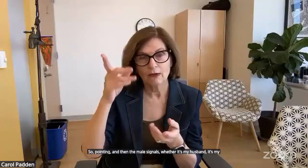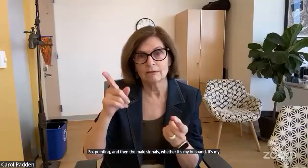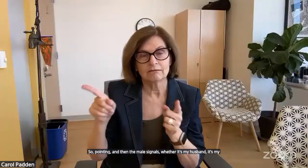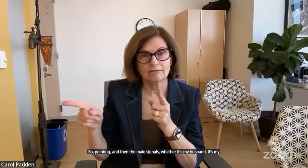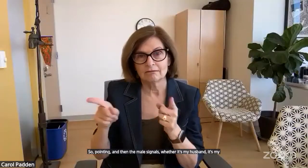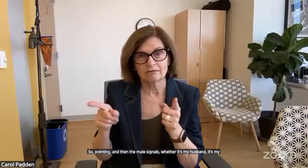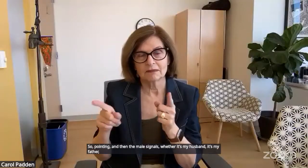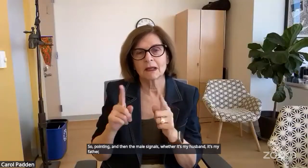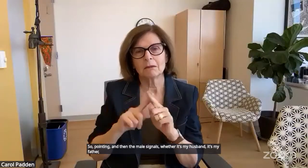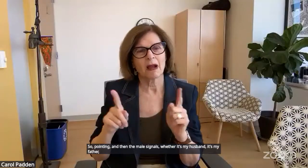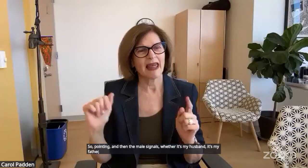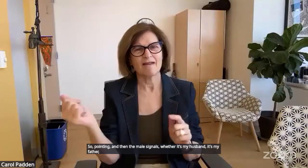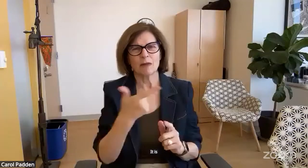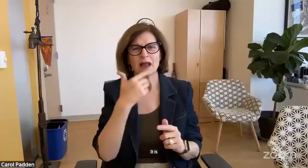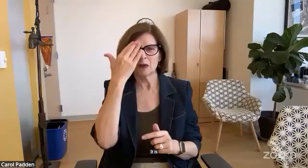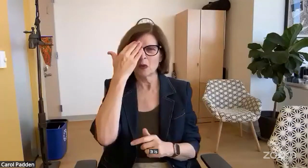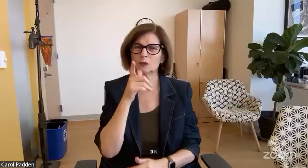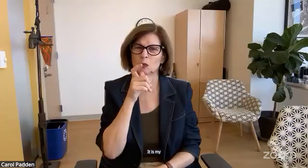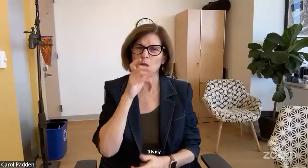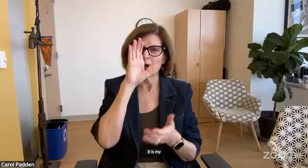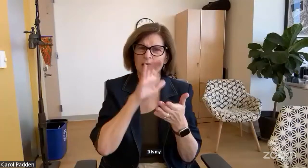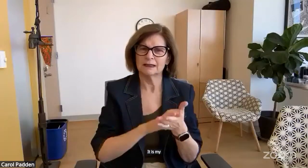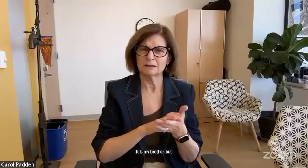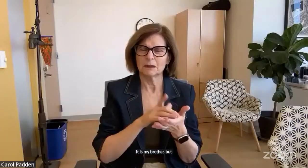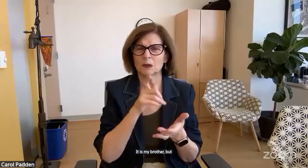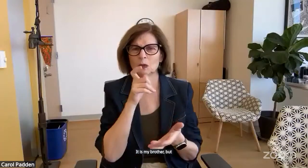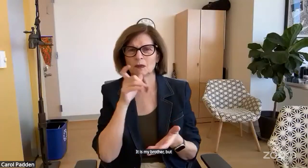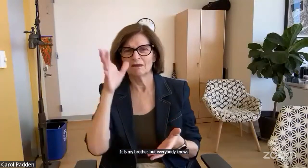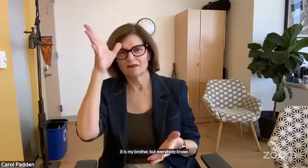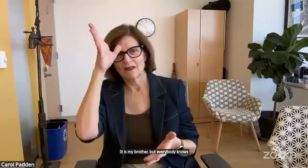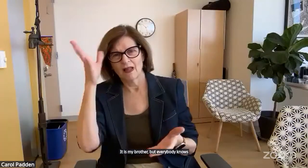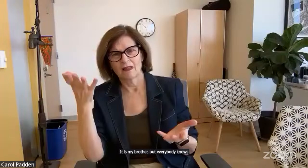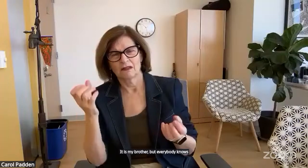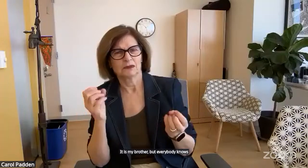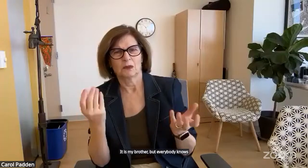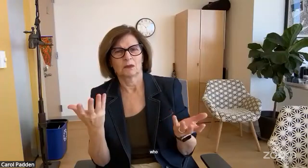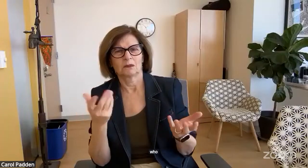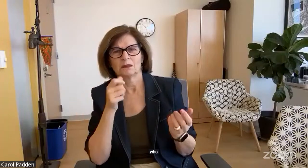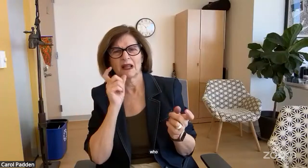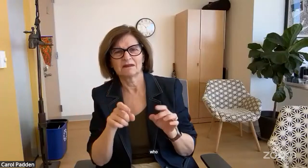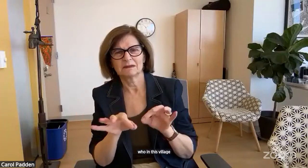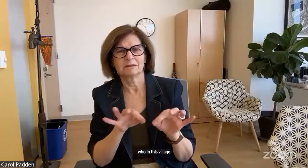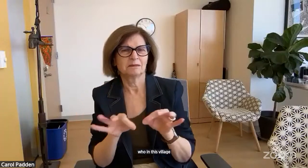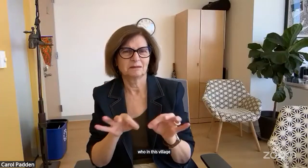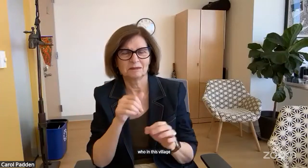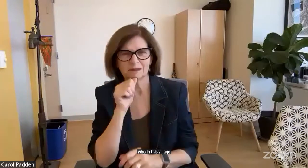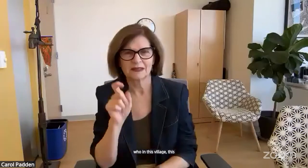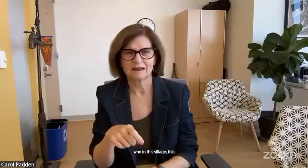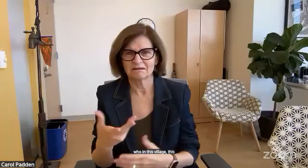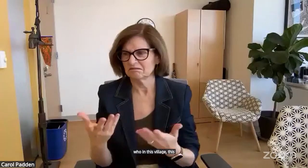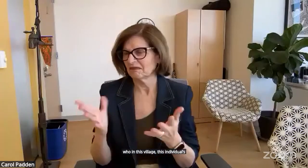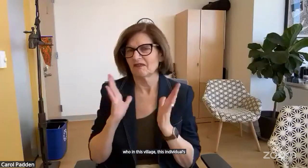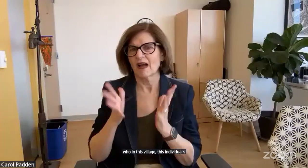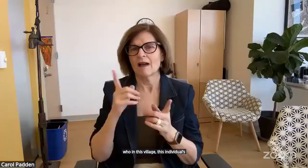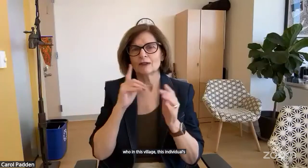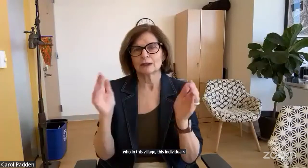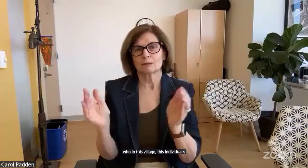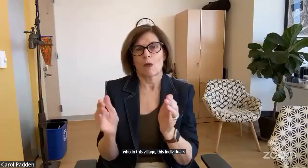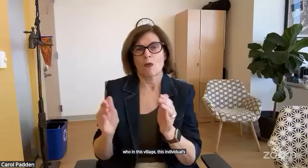father, it is my brother, but everybody knows who in this village this individual's brother or